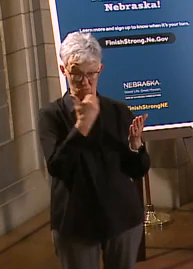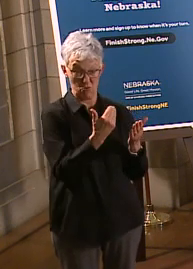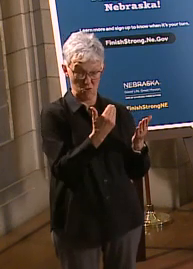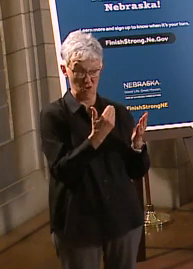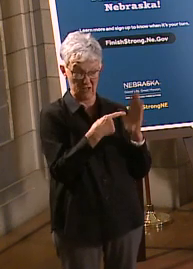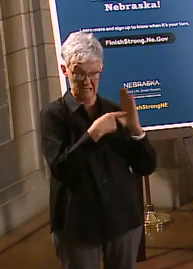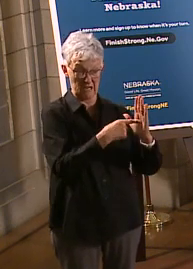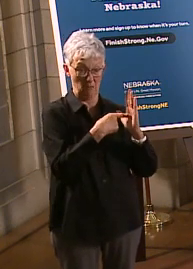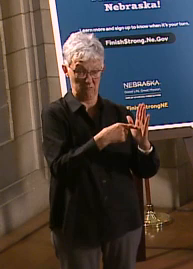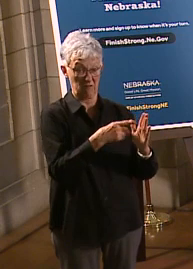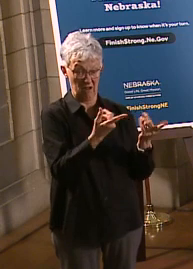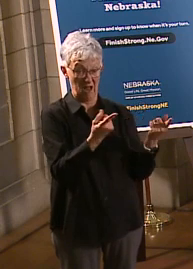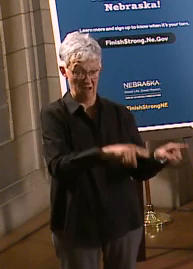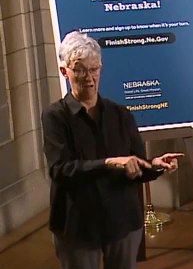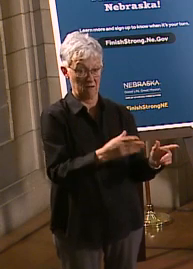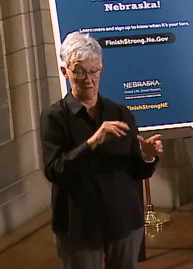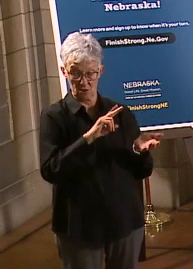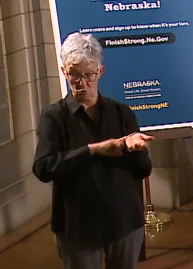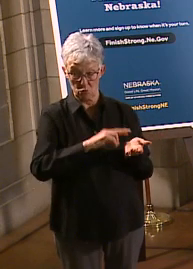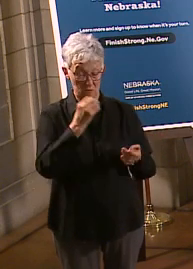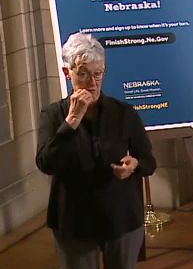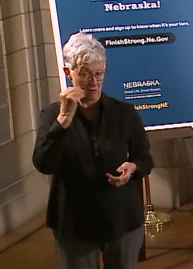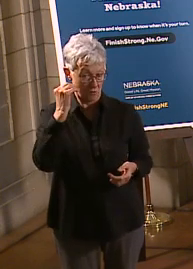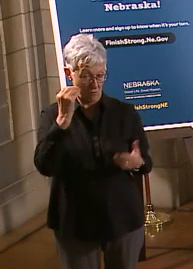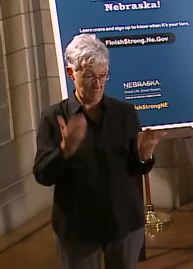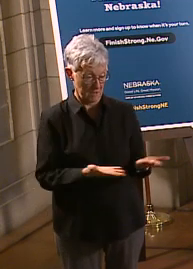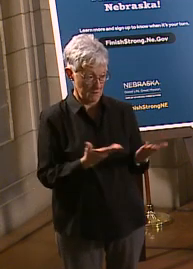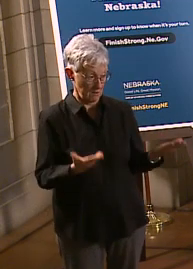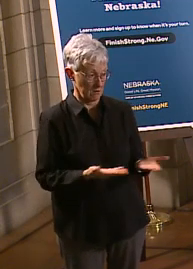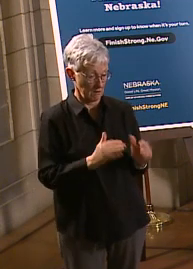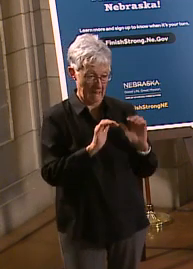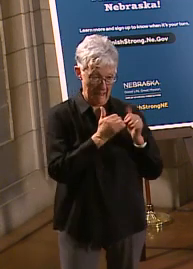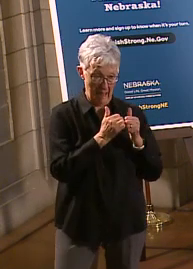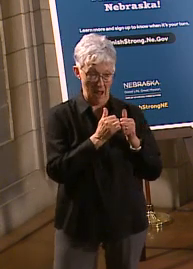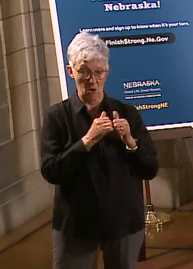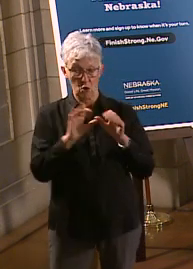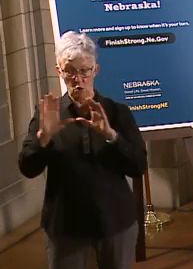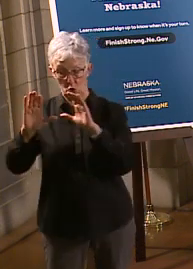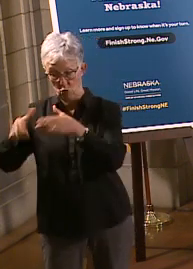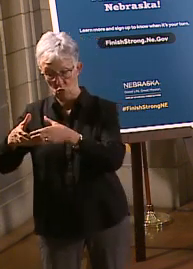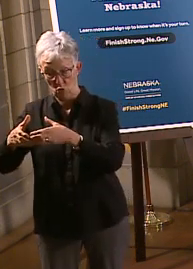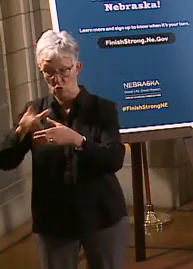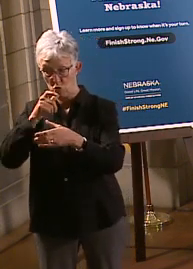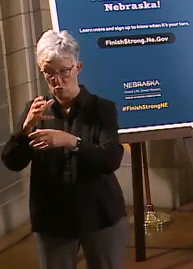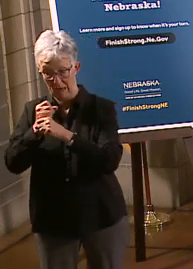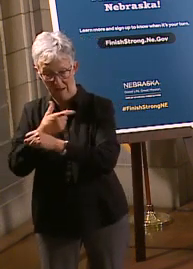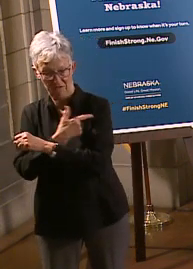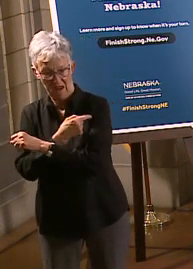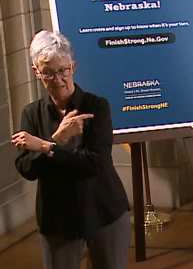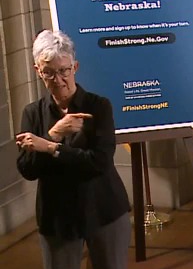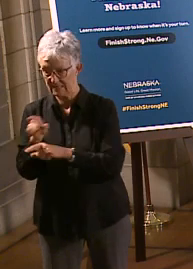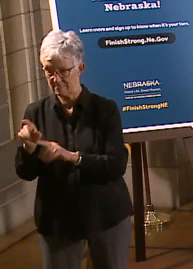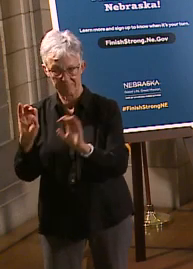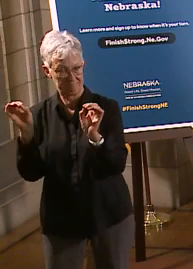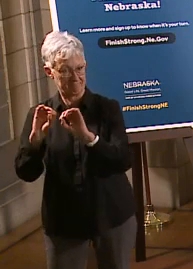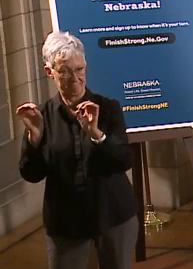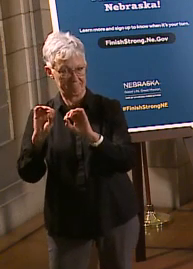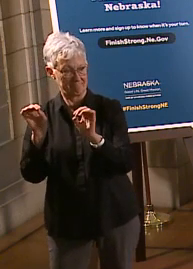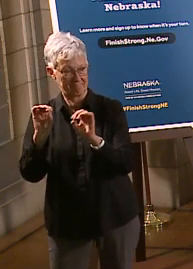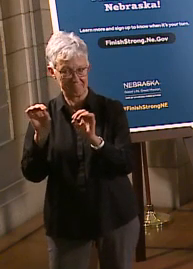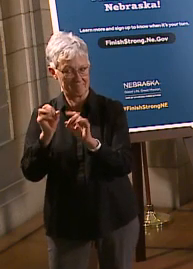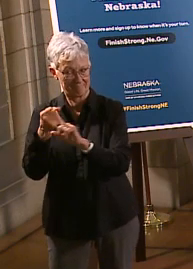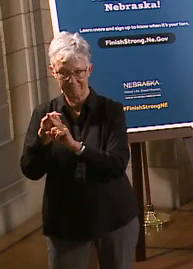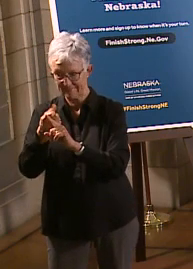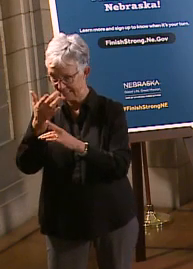facility. So very good news there, a real world example of how a group that got vaccinated, a group that didn't get vaccinated, the folks that didn't